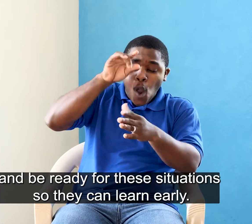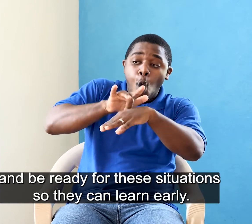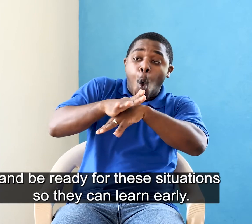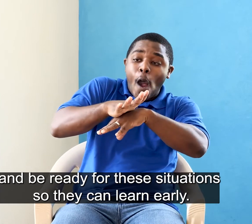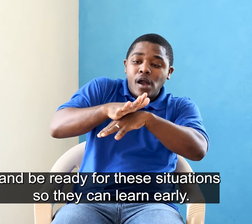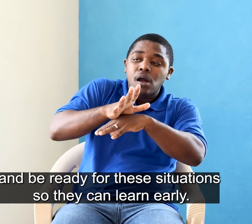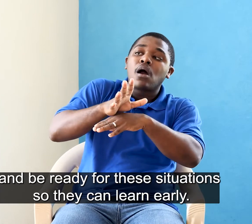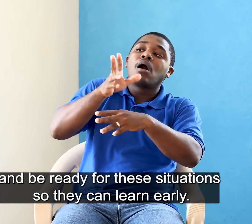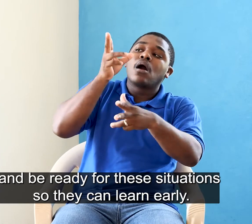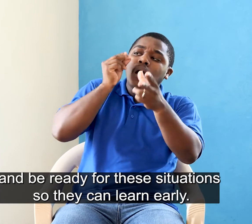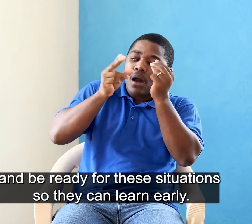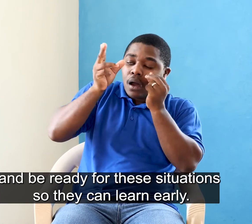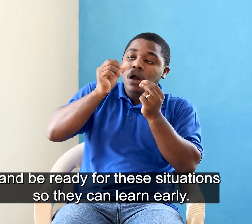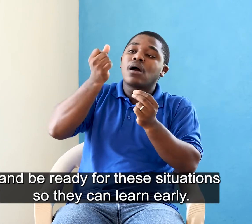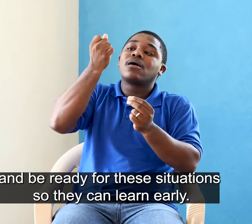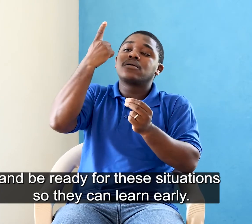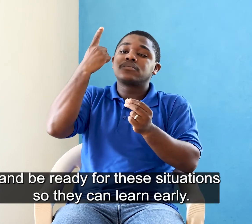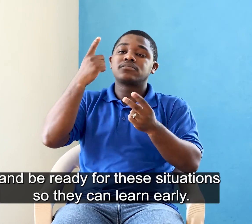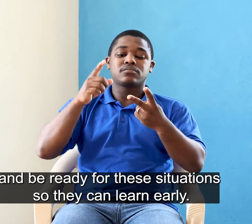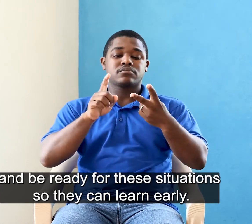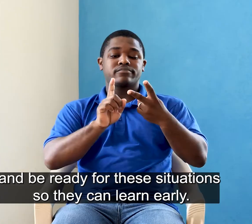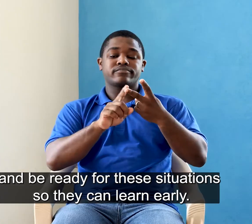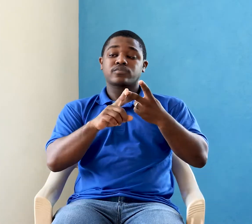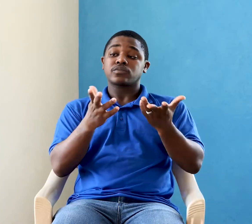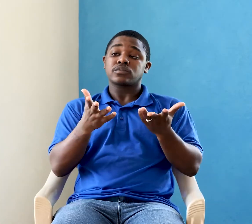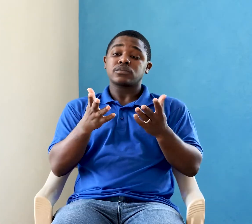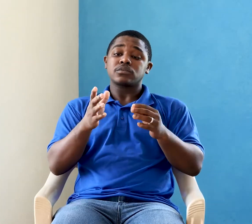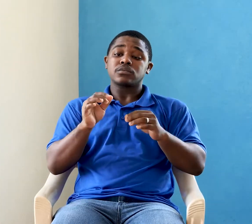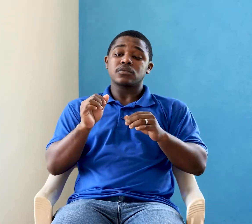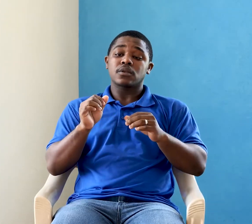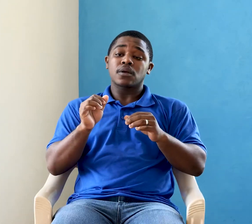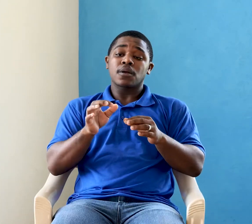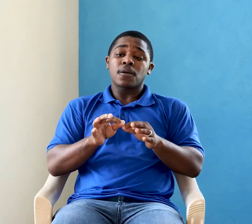these situations so they can learn early.